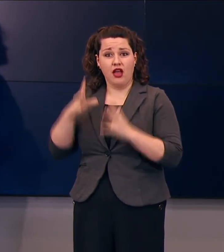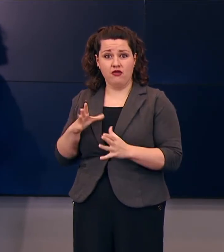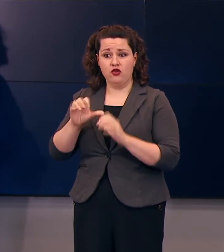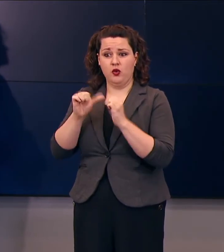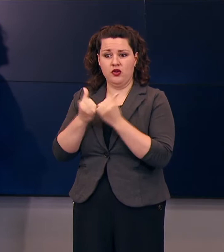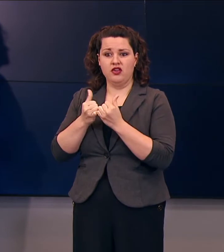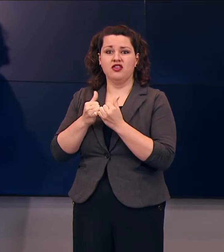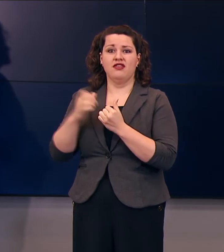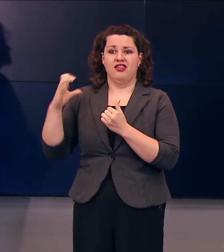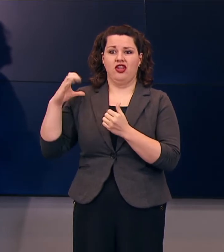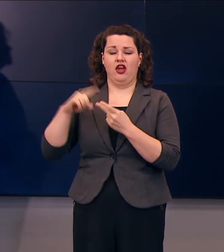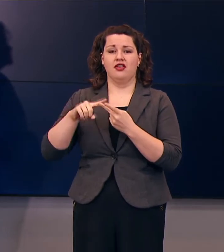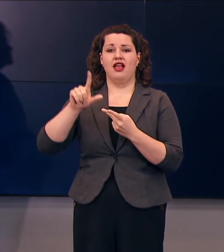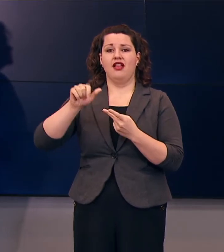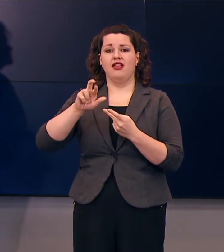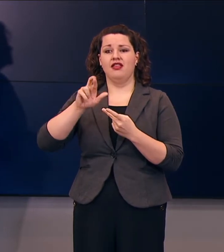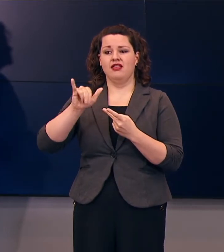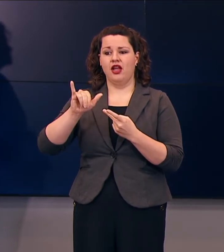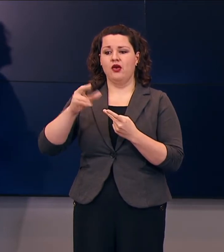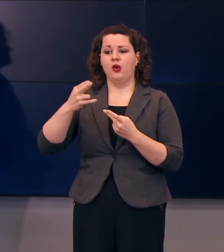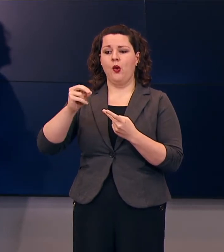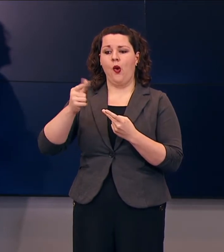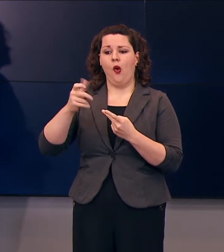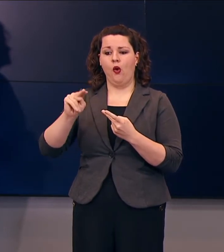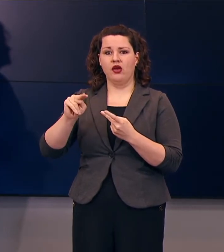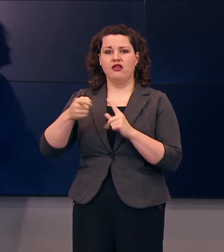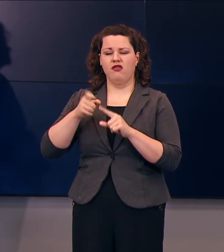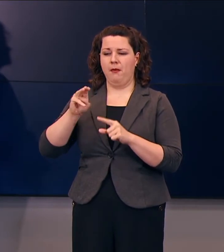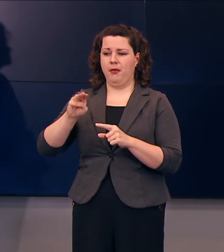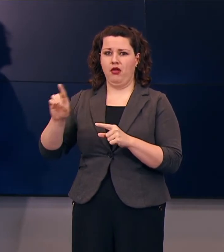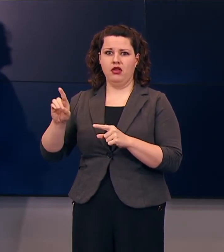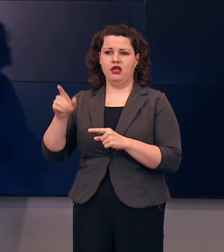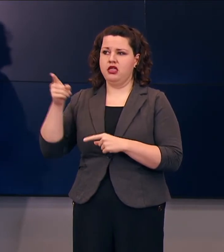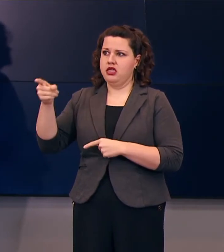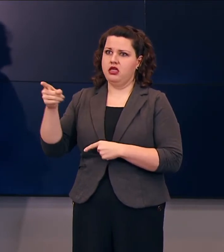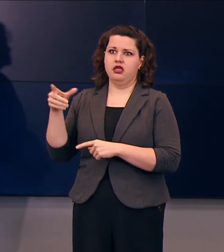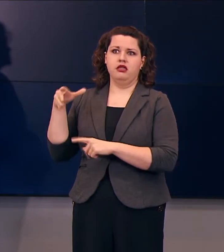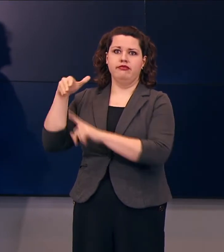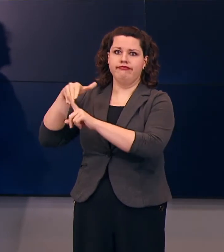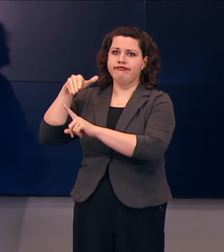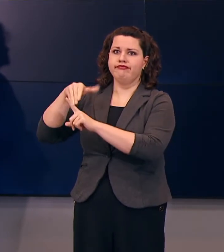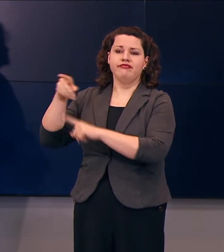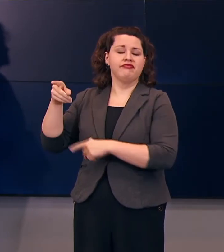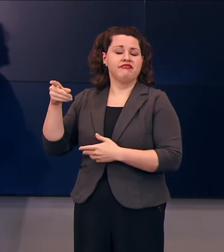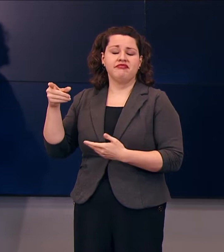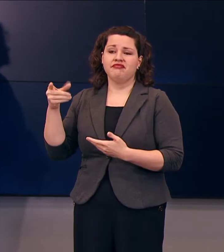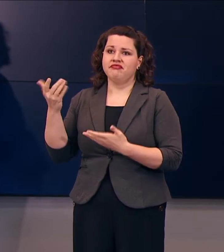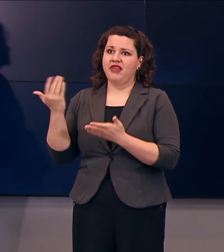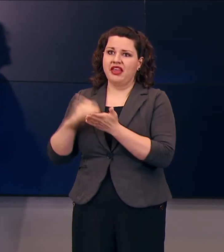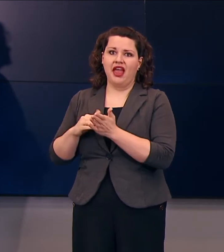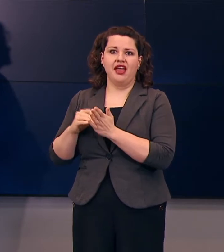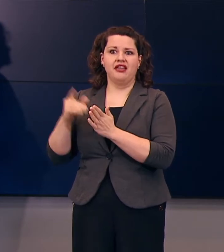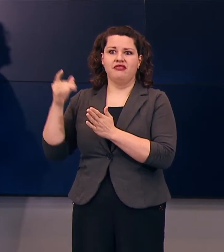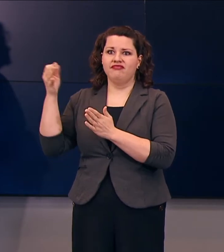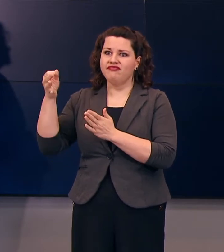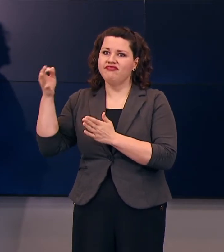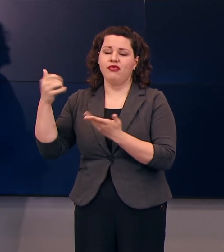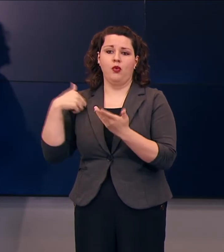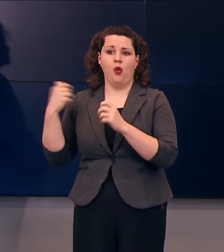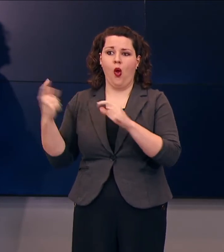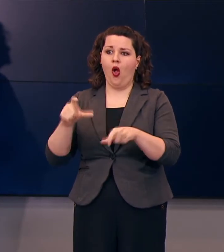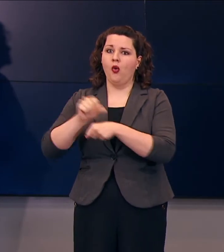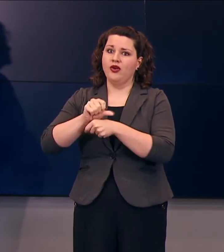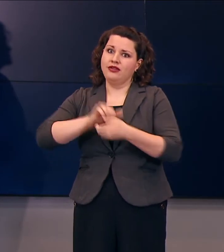Hogan from Maryland, and I can't think of a call that I've been on that he hasn't indicated, you know, and stressed that we all